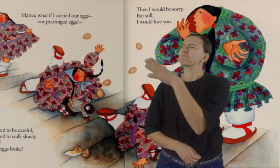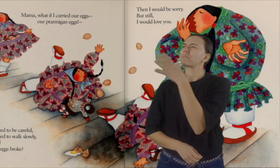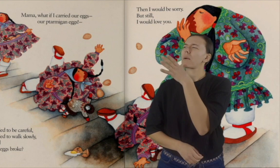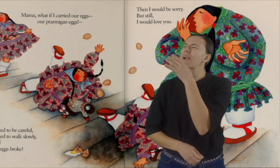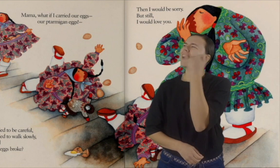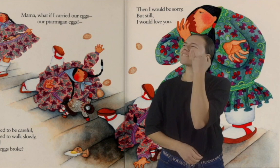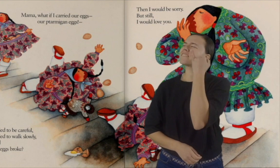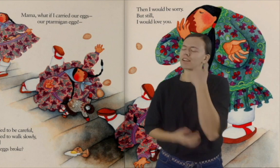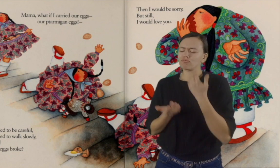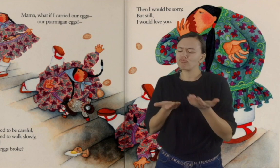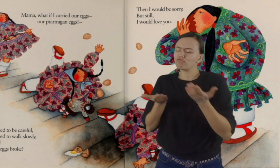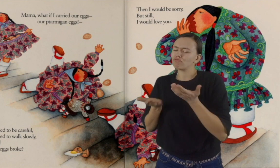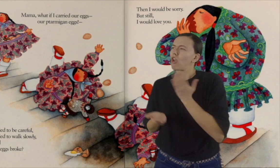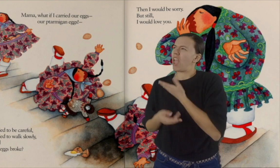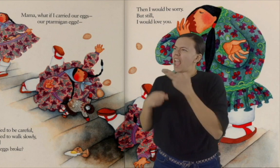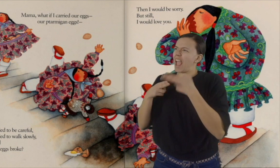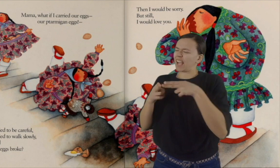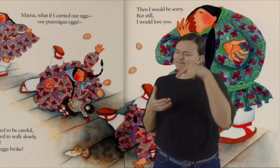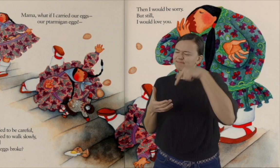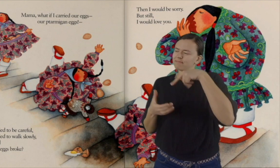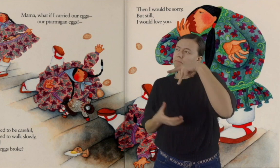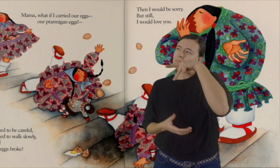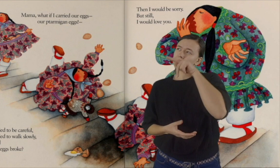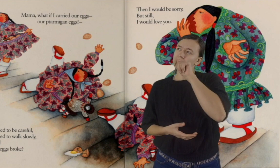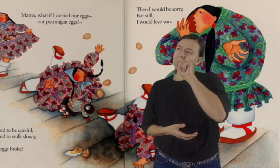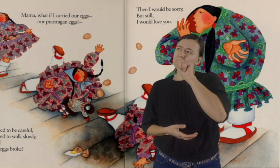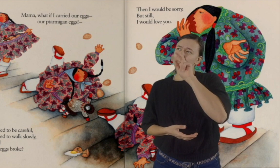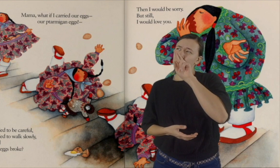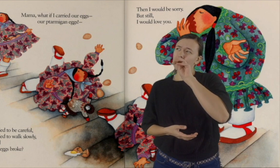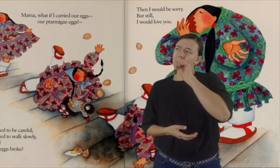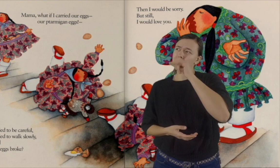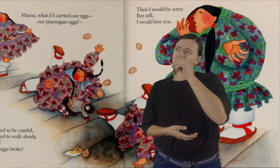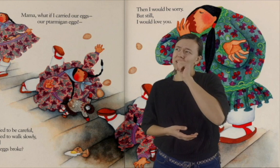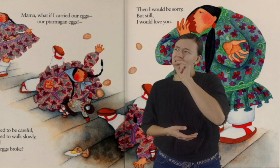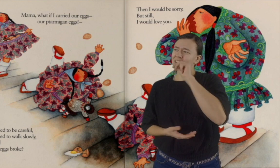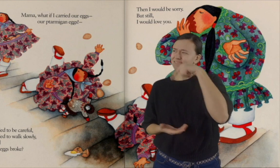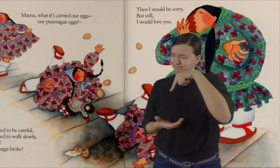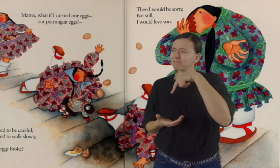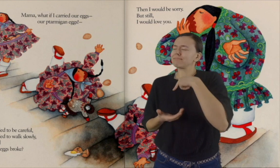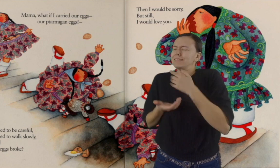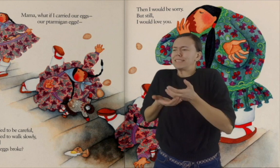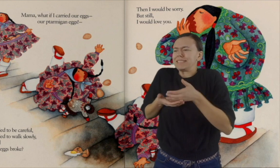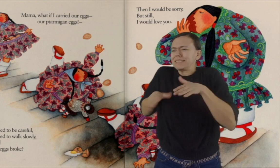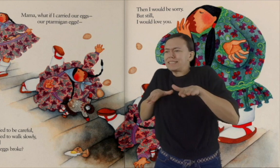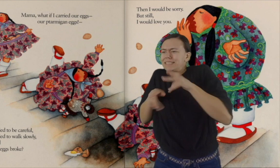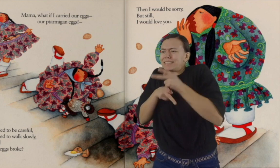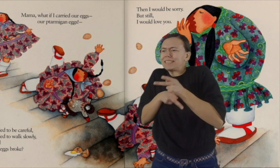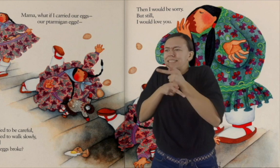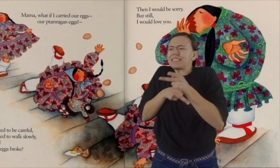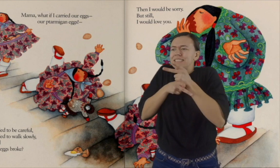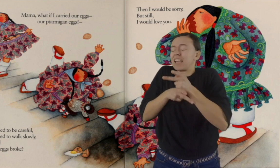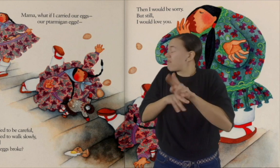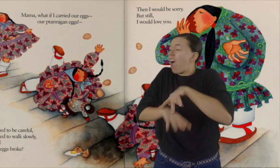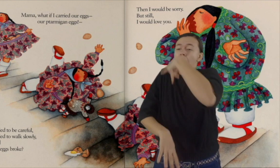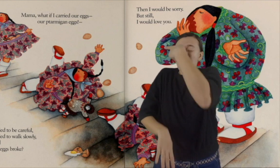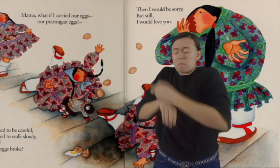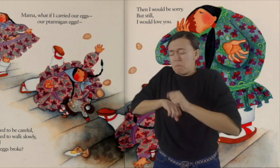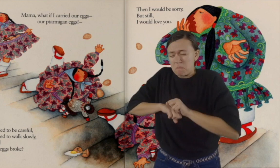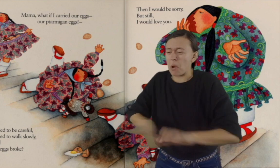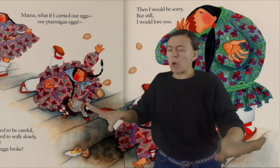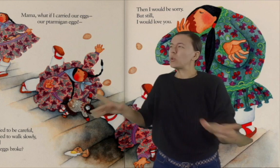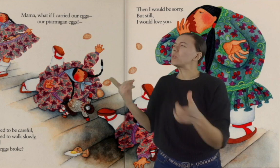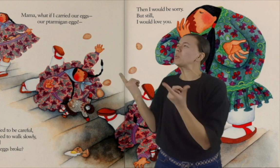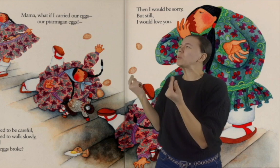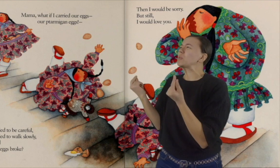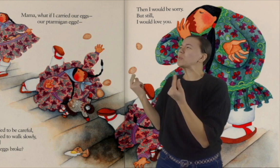Mama, what if I carried our eggs, our ptarmigan eggs? And I tried to be careful, and I tried to